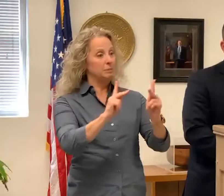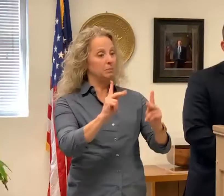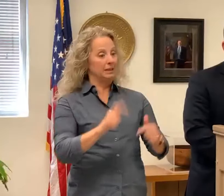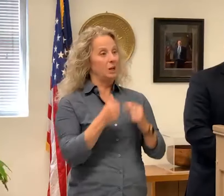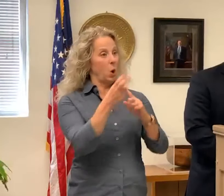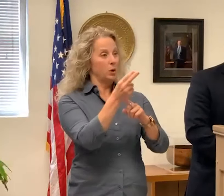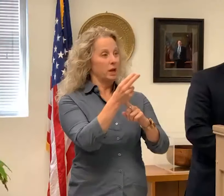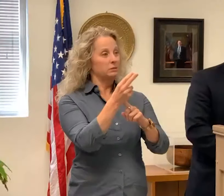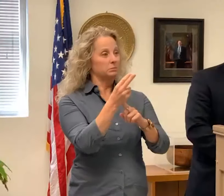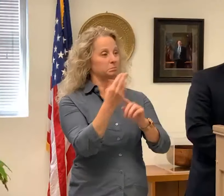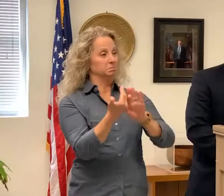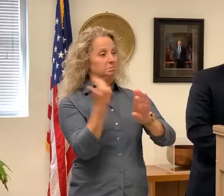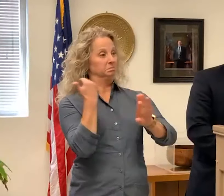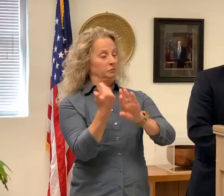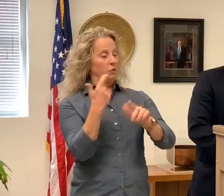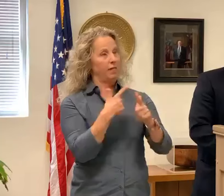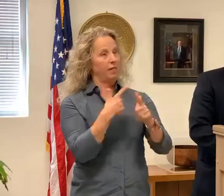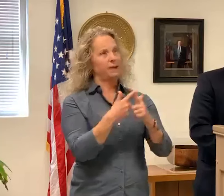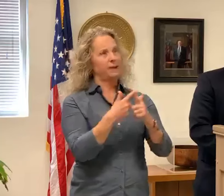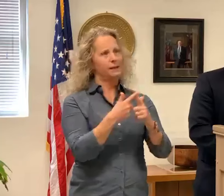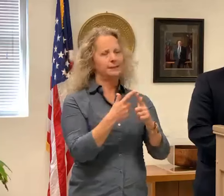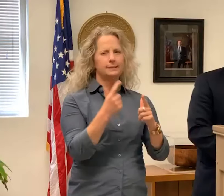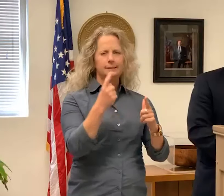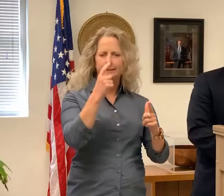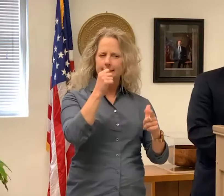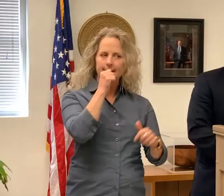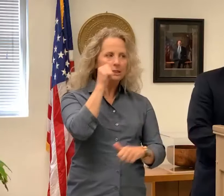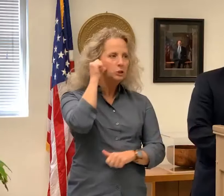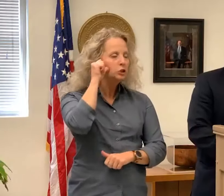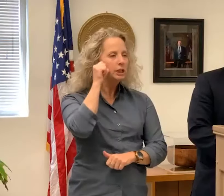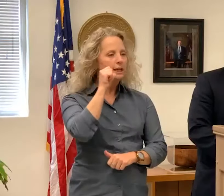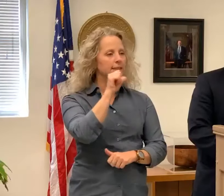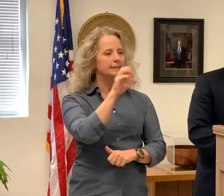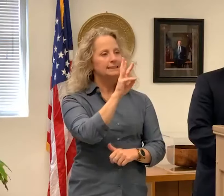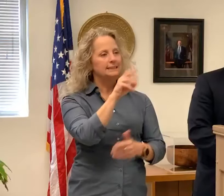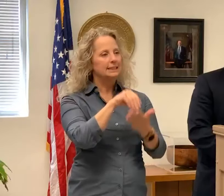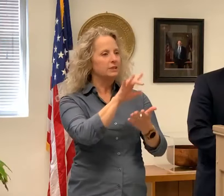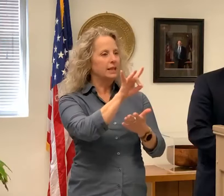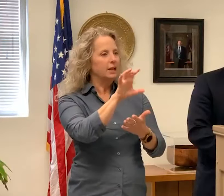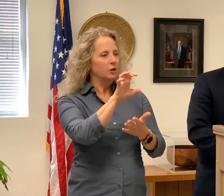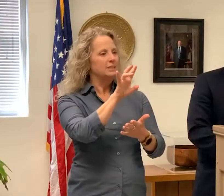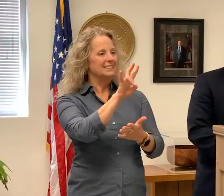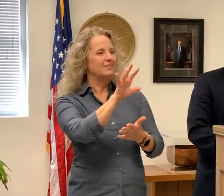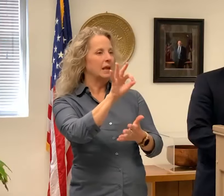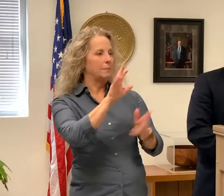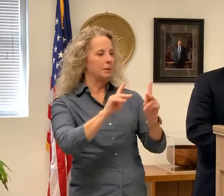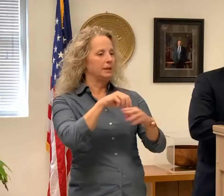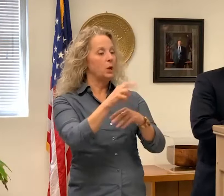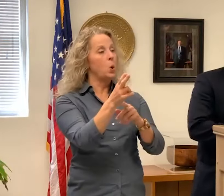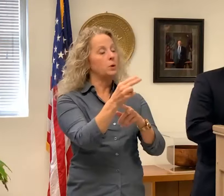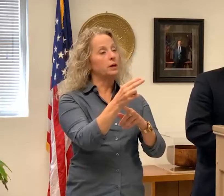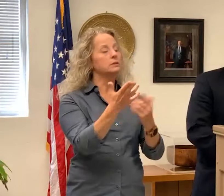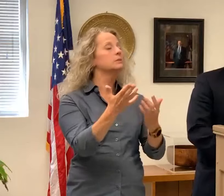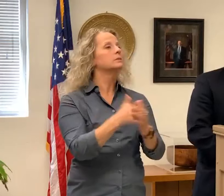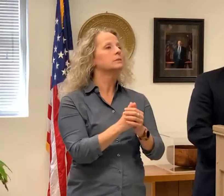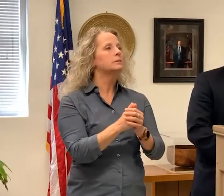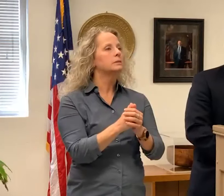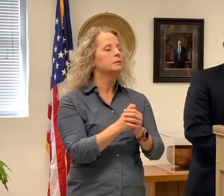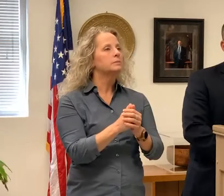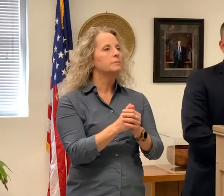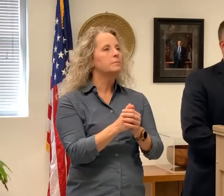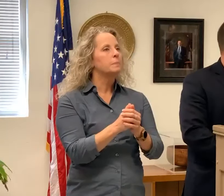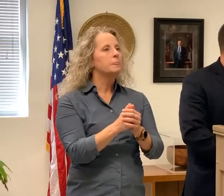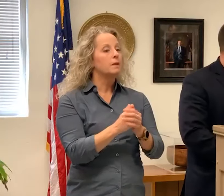in hotels, and then as of, I believe, yesterday, we had 6,879 people in hotels. I'll defer to